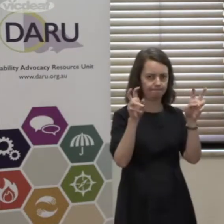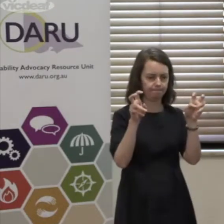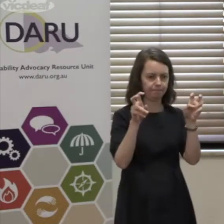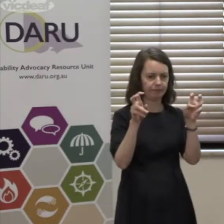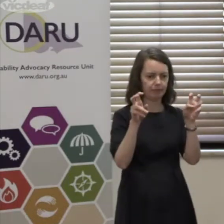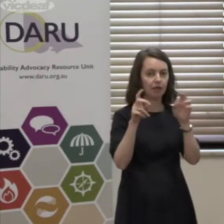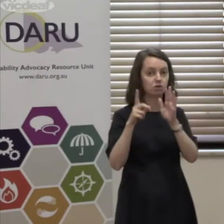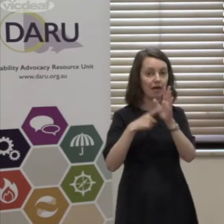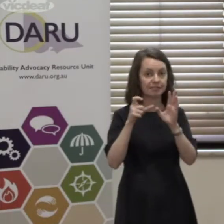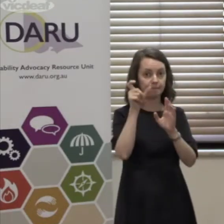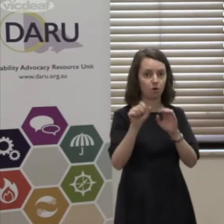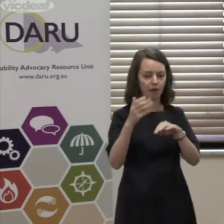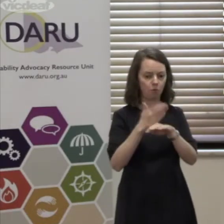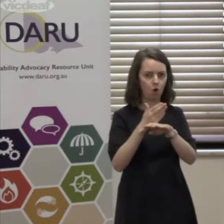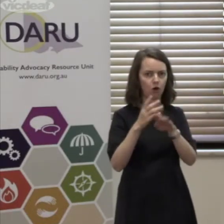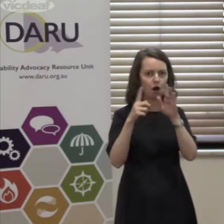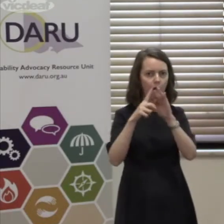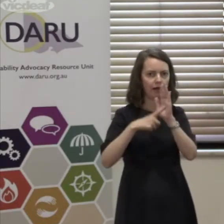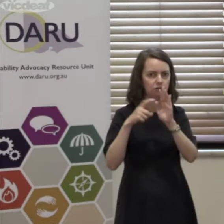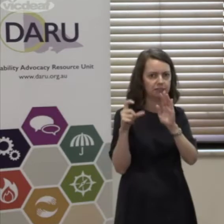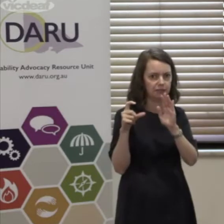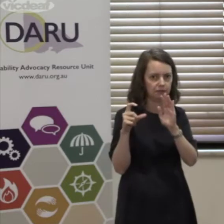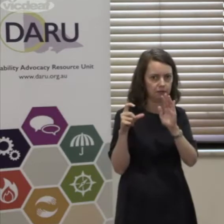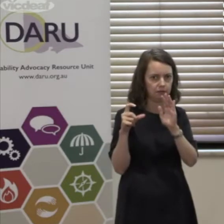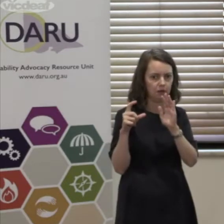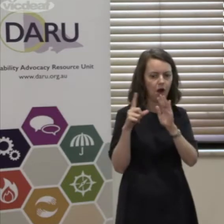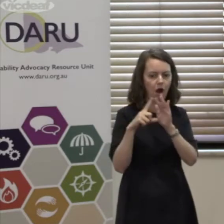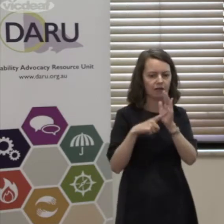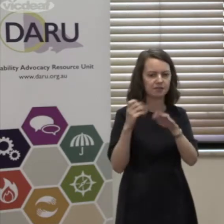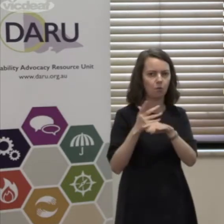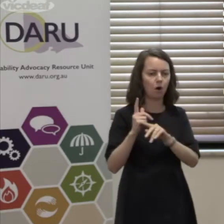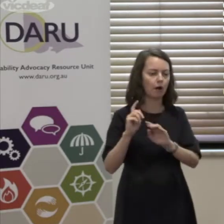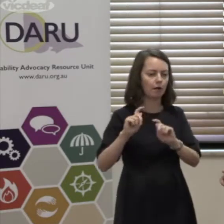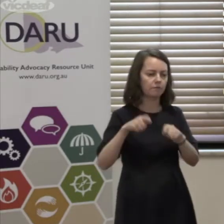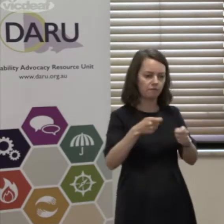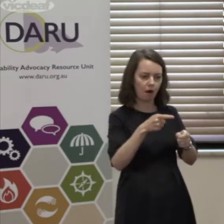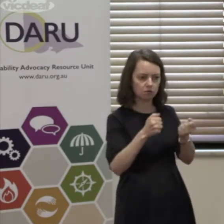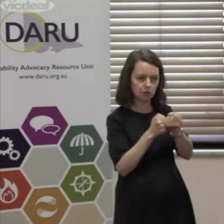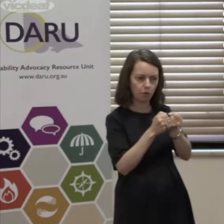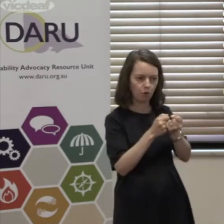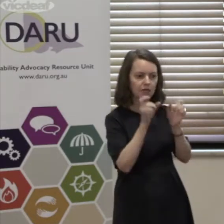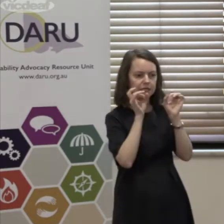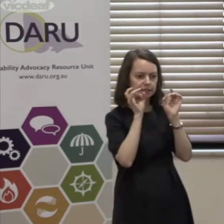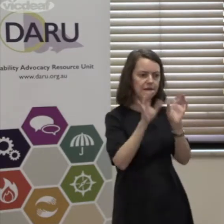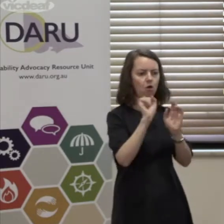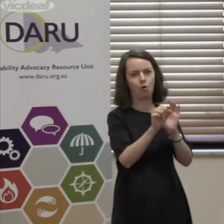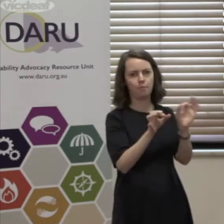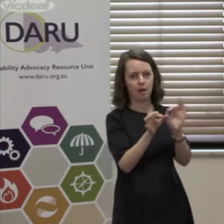LAC's job, where that really relates to getting plans started and helping people through. But also,